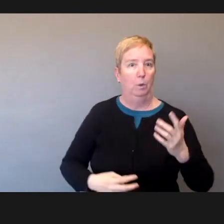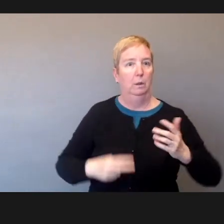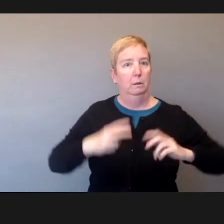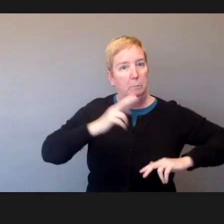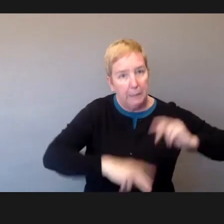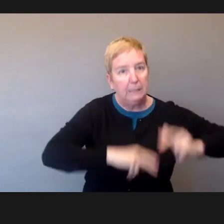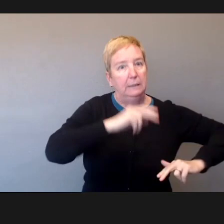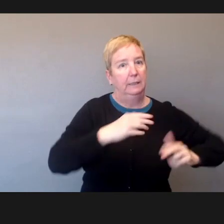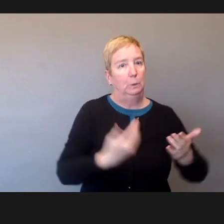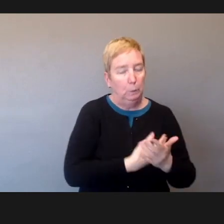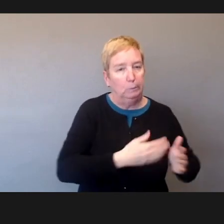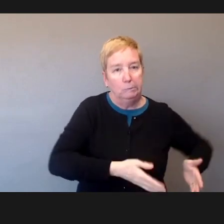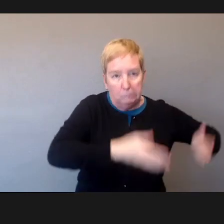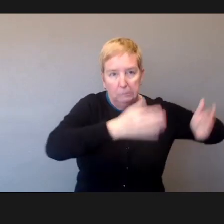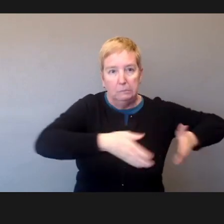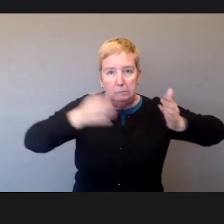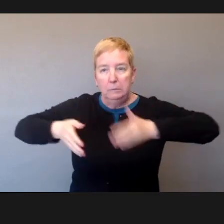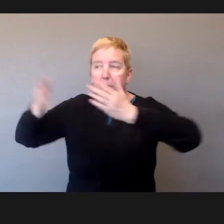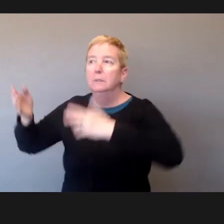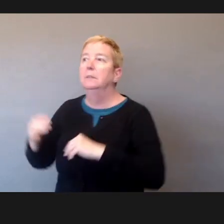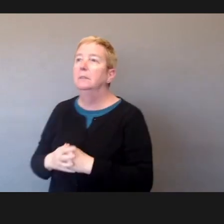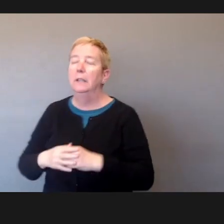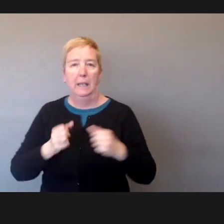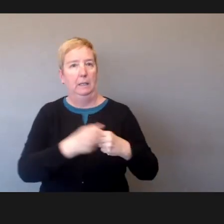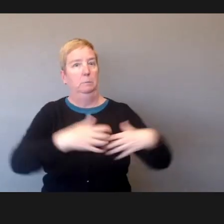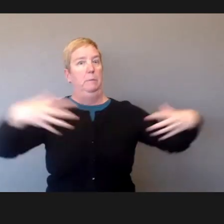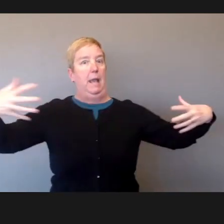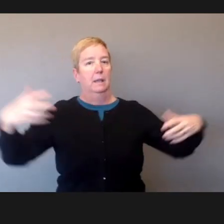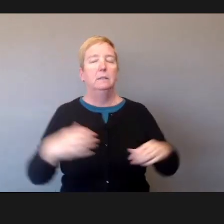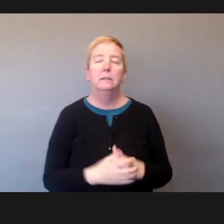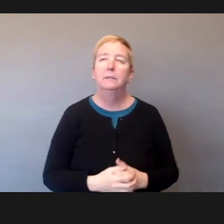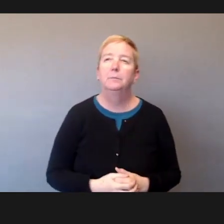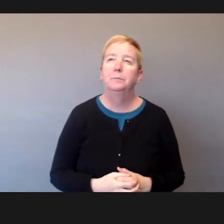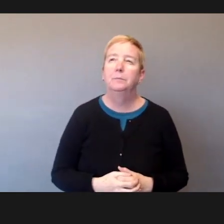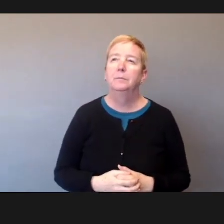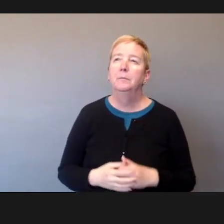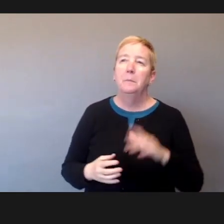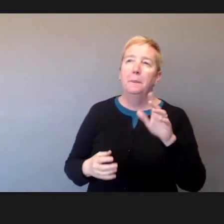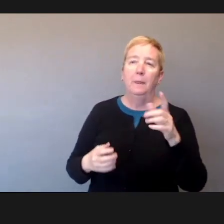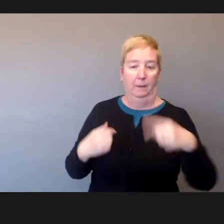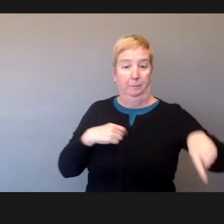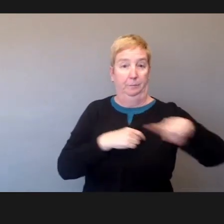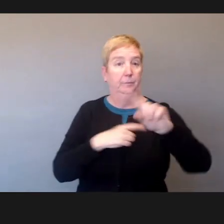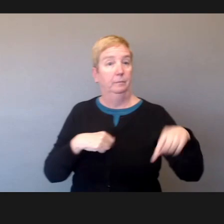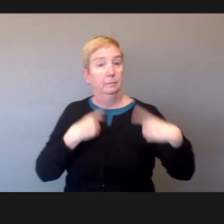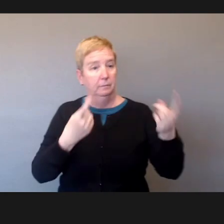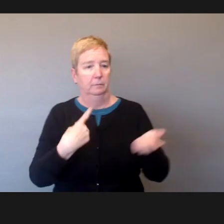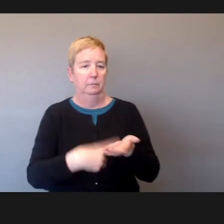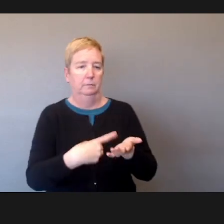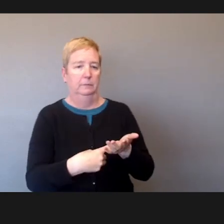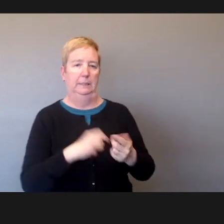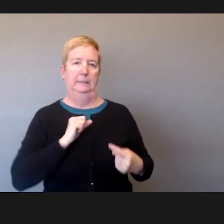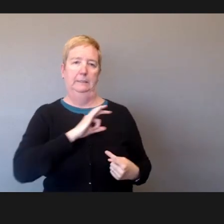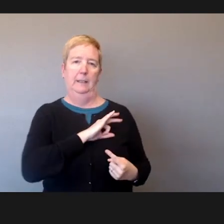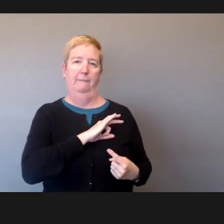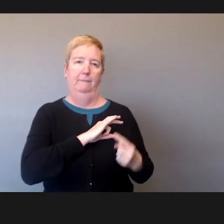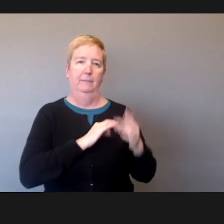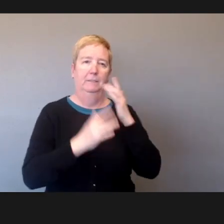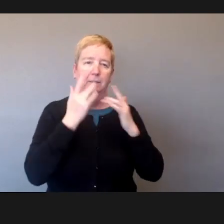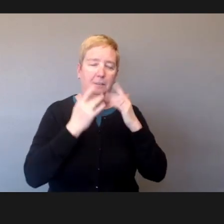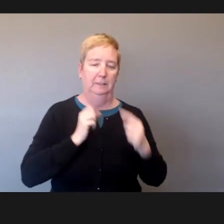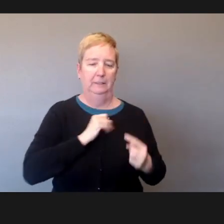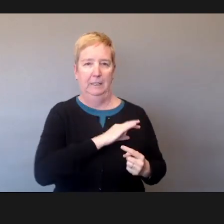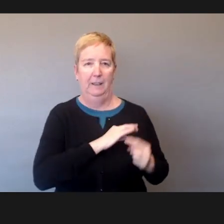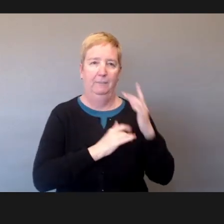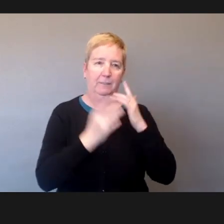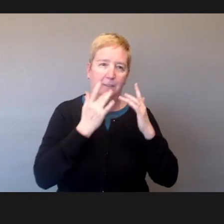of course, one thing we've even talked about in this news conference is the lack of staff that is here to fill all of the